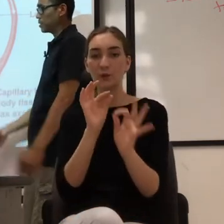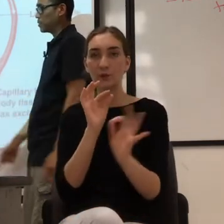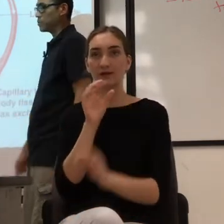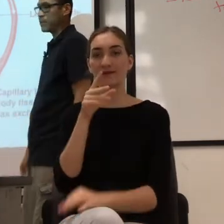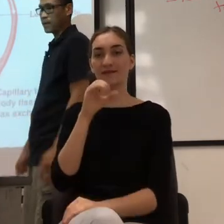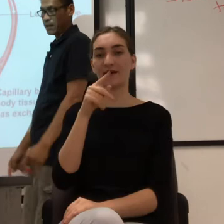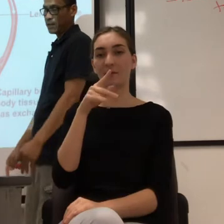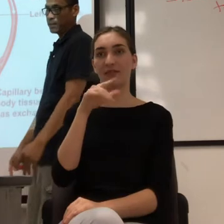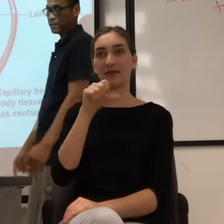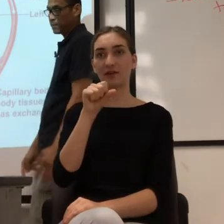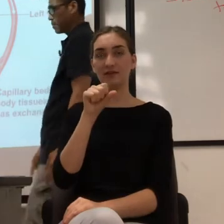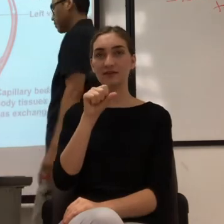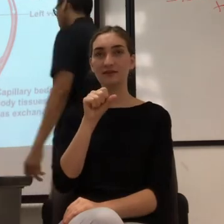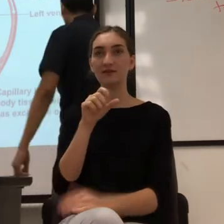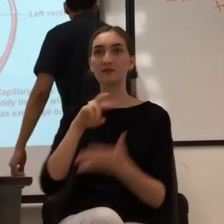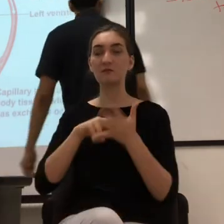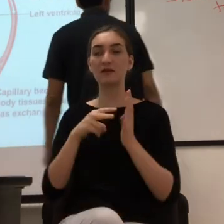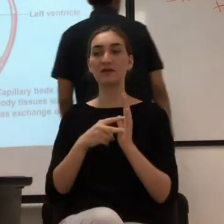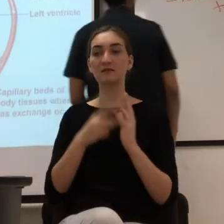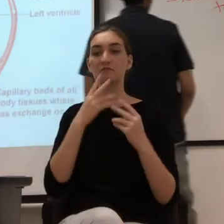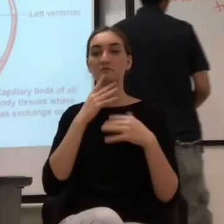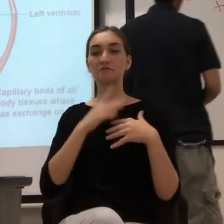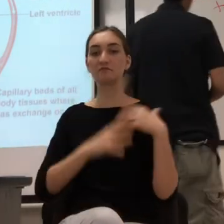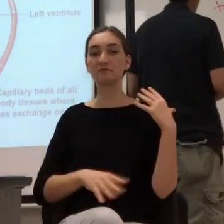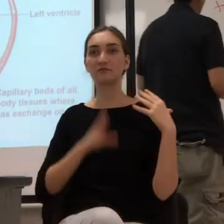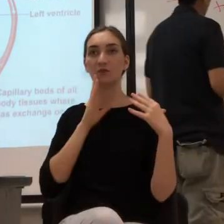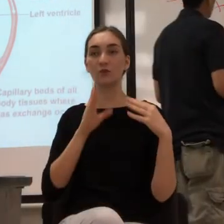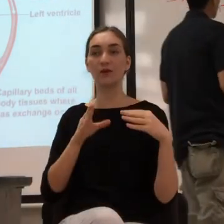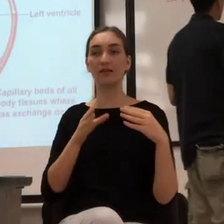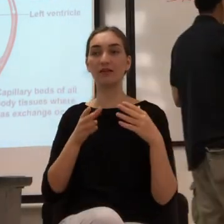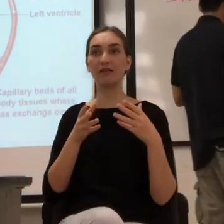blood to the tissues that need it.